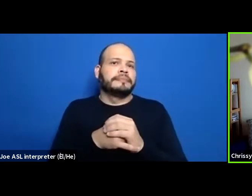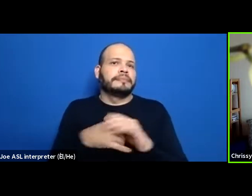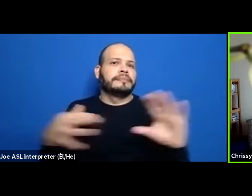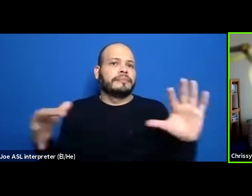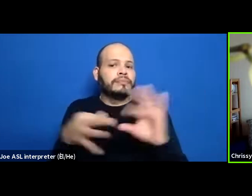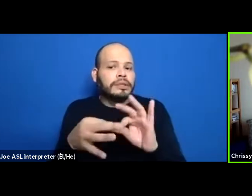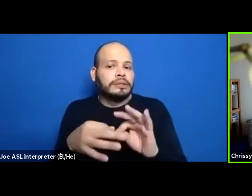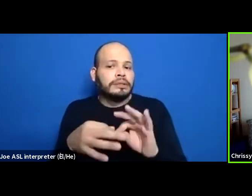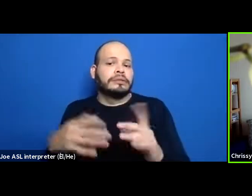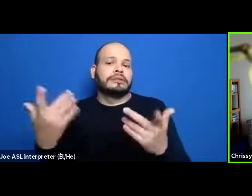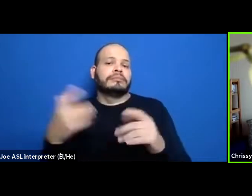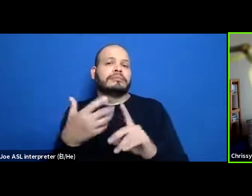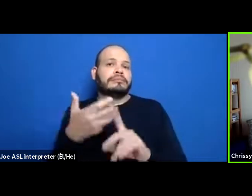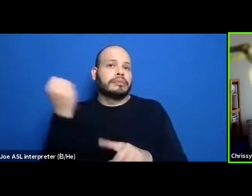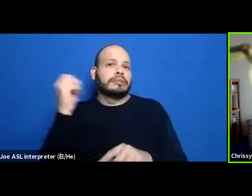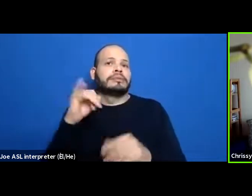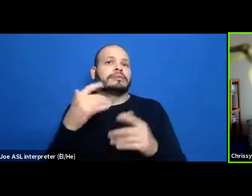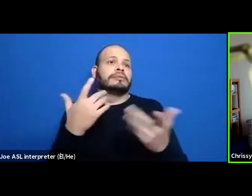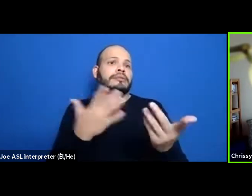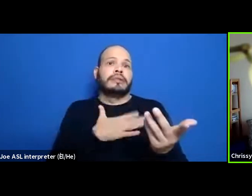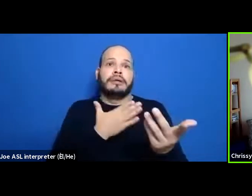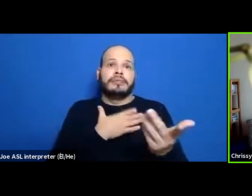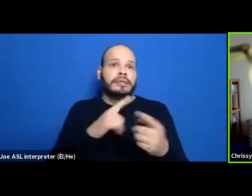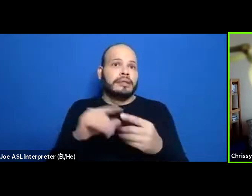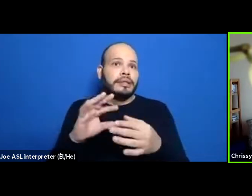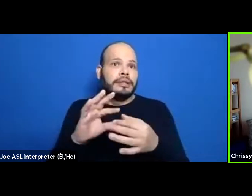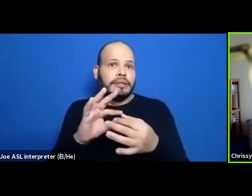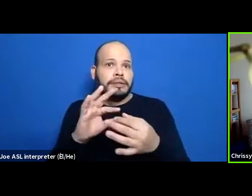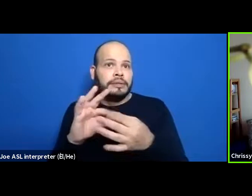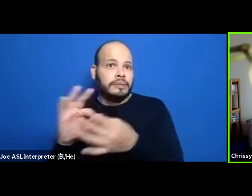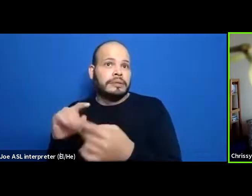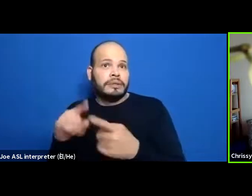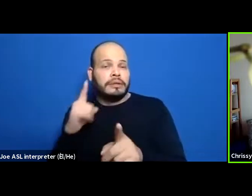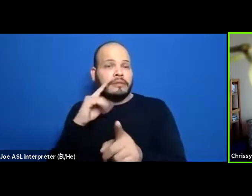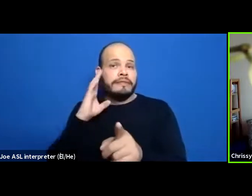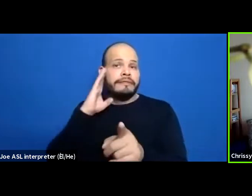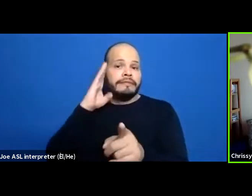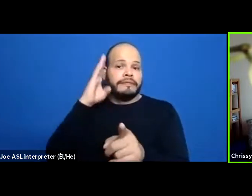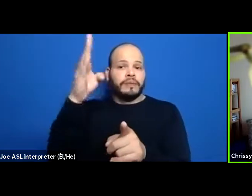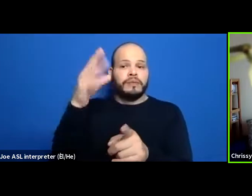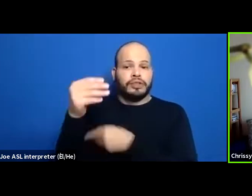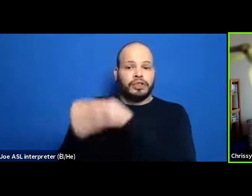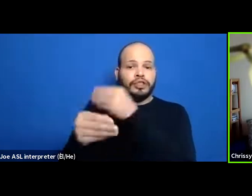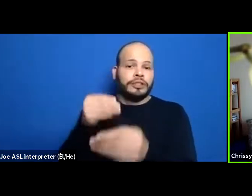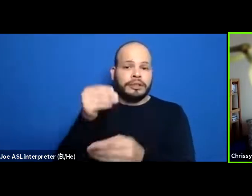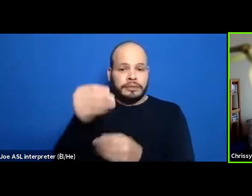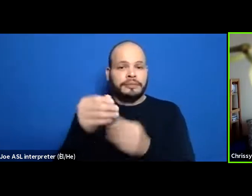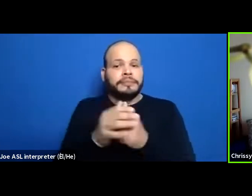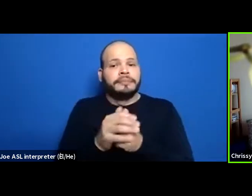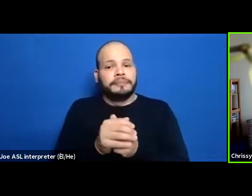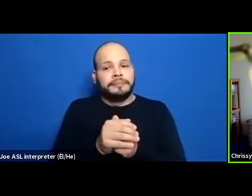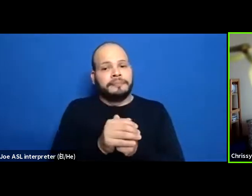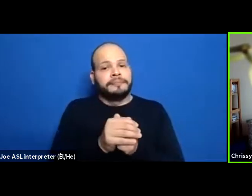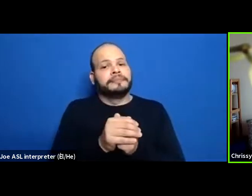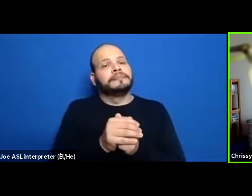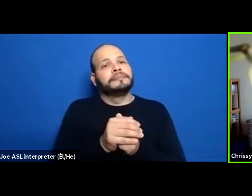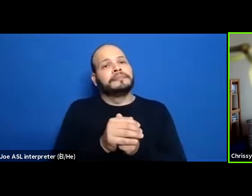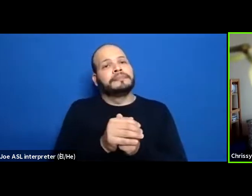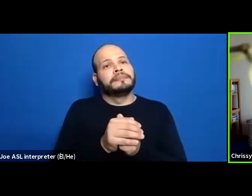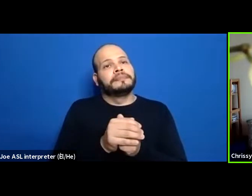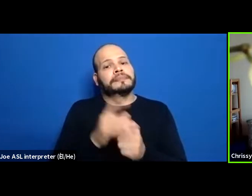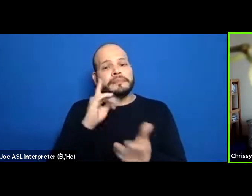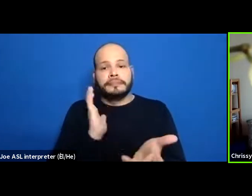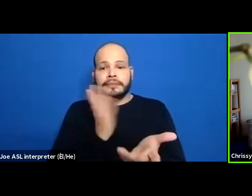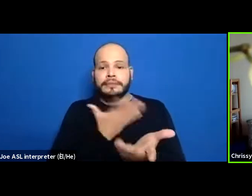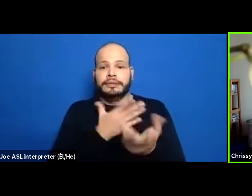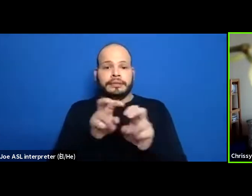to future generations. Just really appreciate all of our panelists and appreciate all the connections